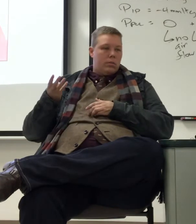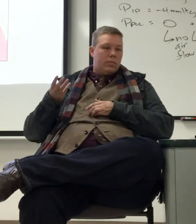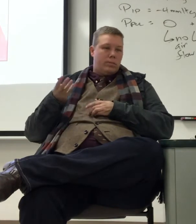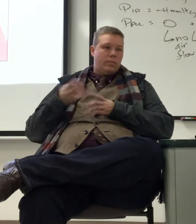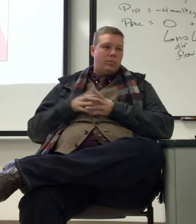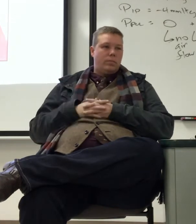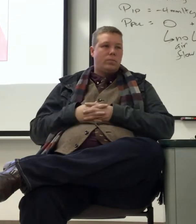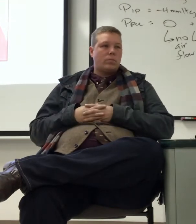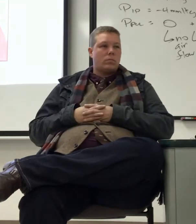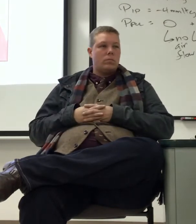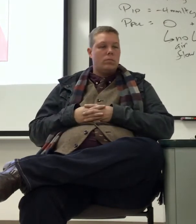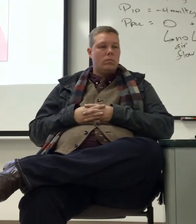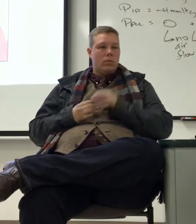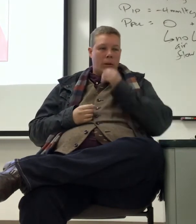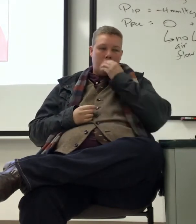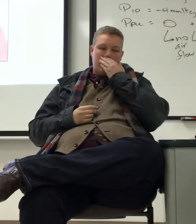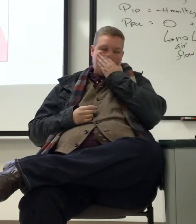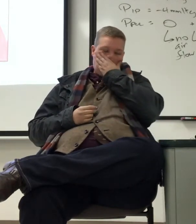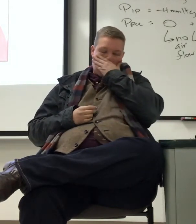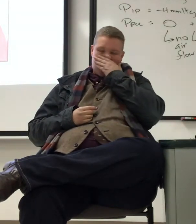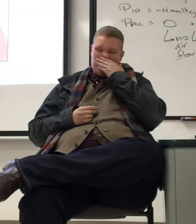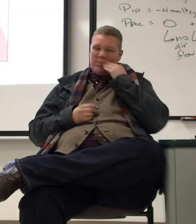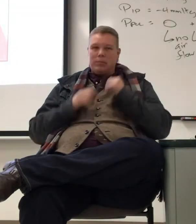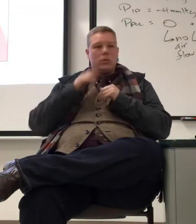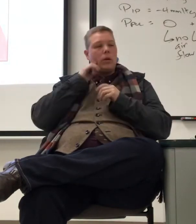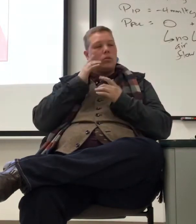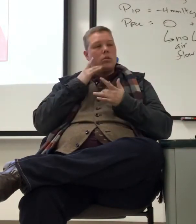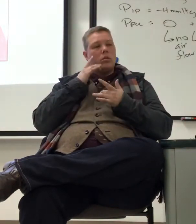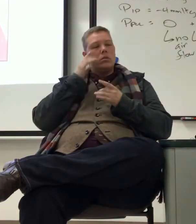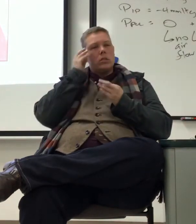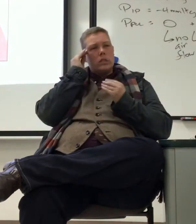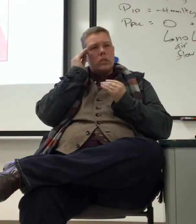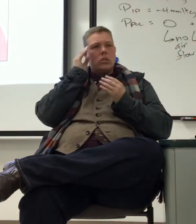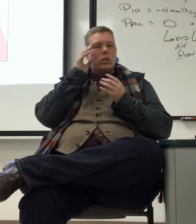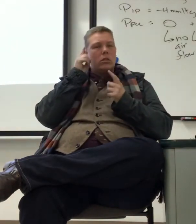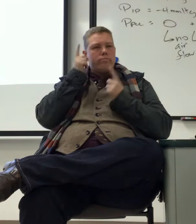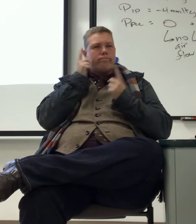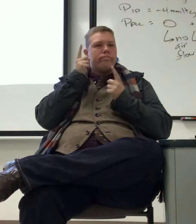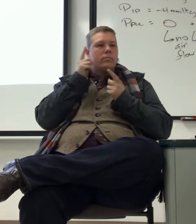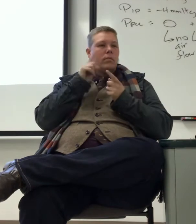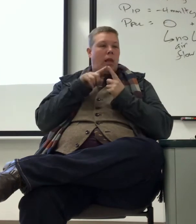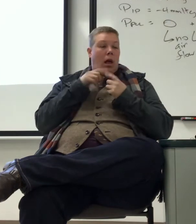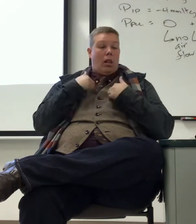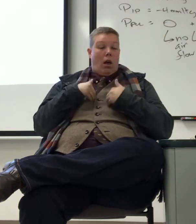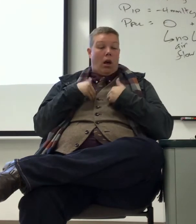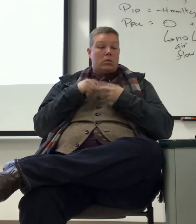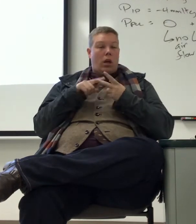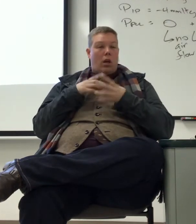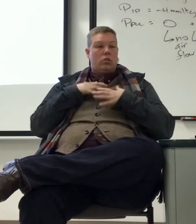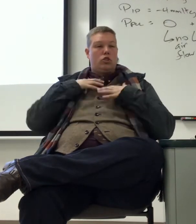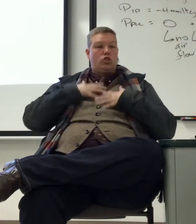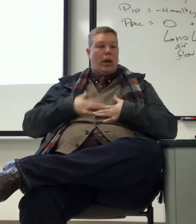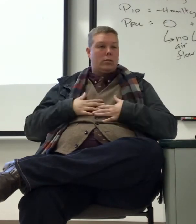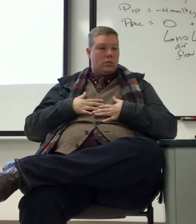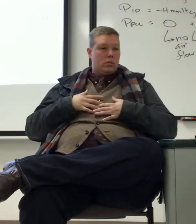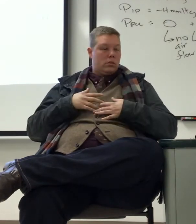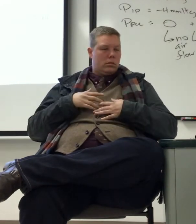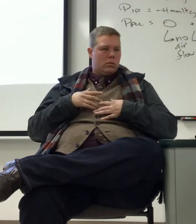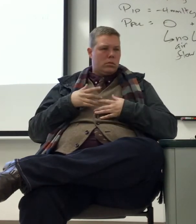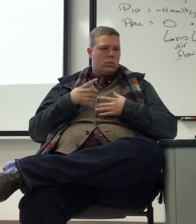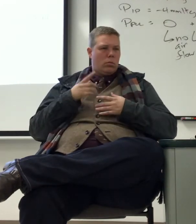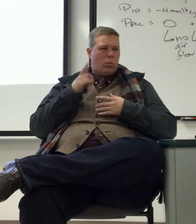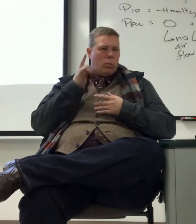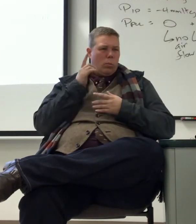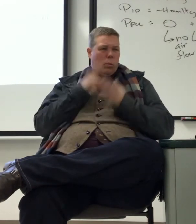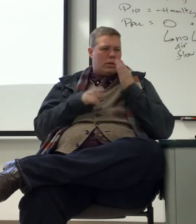So we have to consider what the lungs and what the chest are like, because they're like stuck to each other and they have to affect